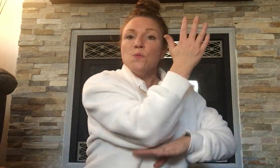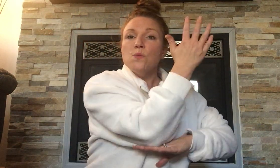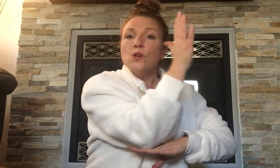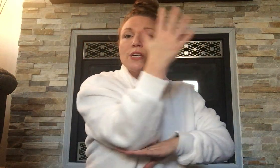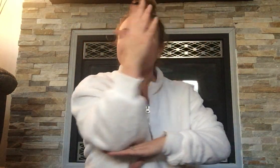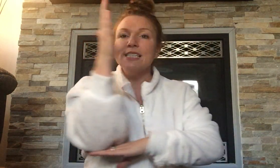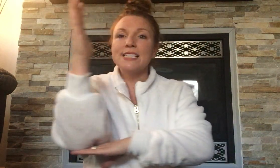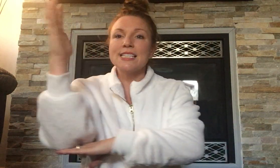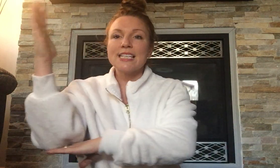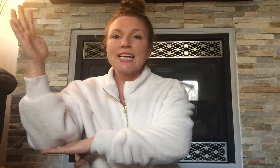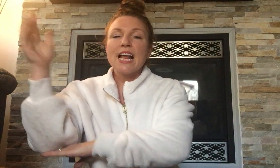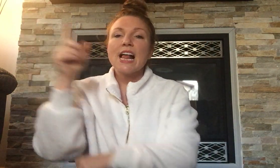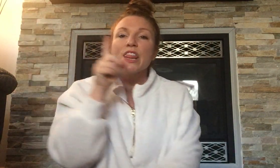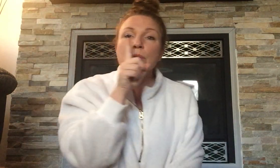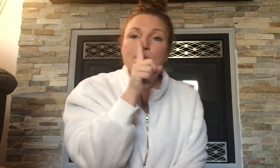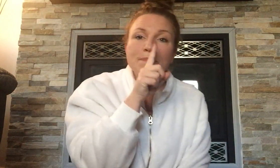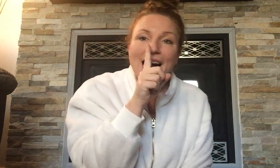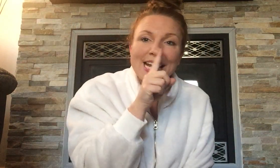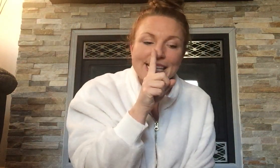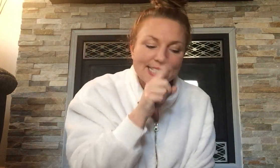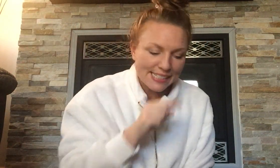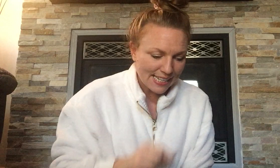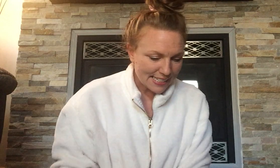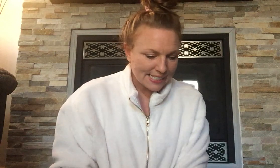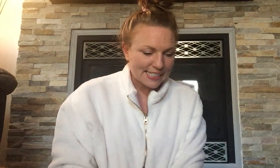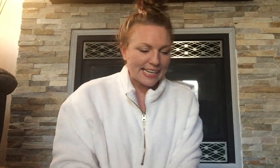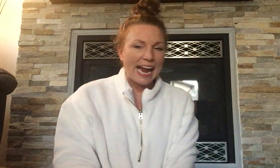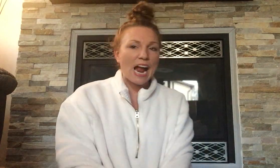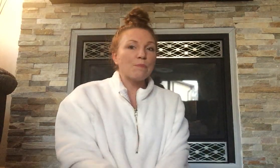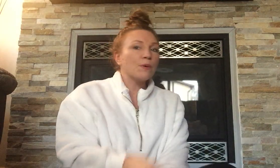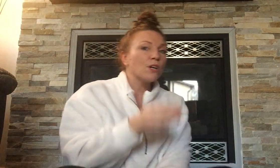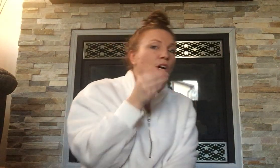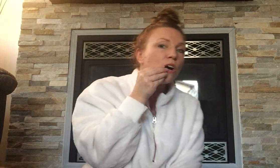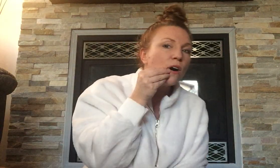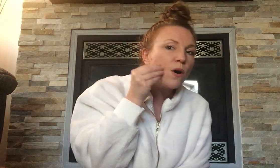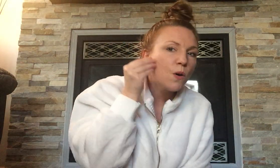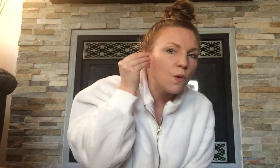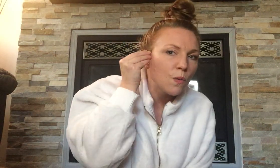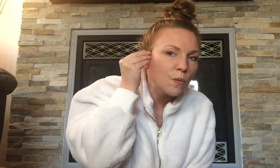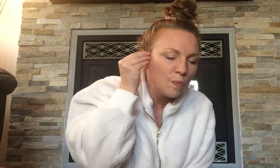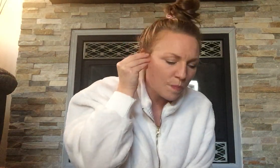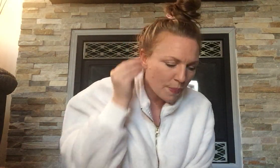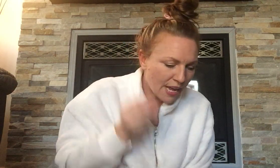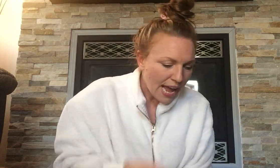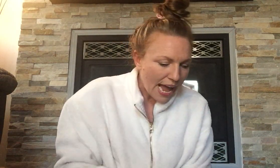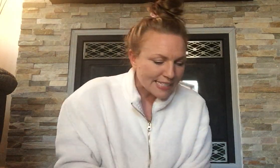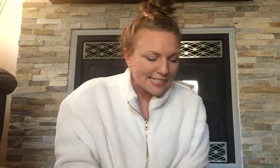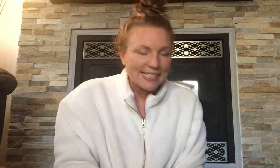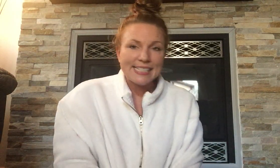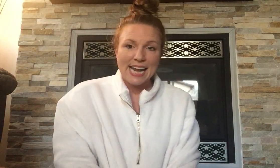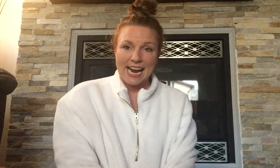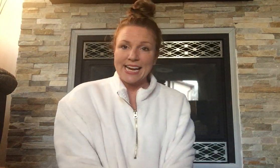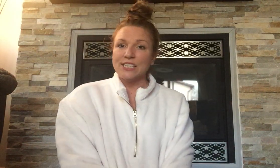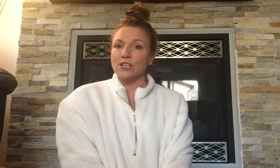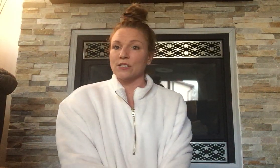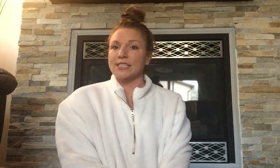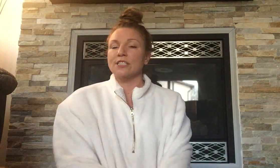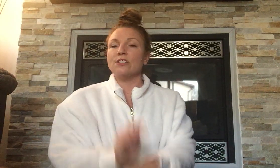the woods, the mice scamper home as the day turns